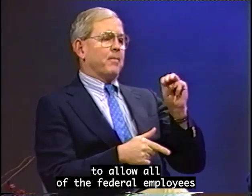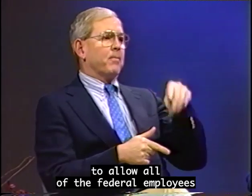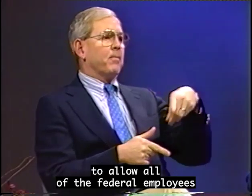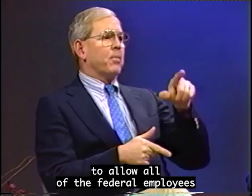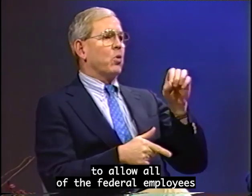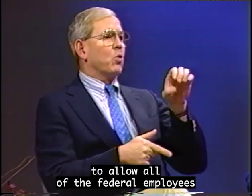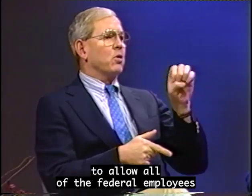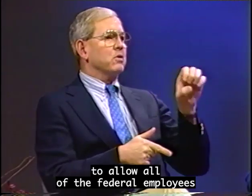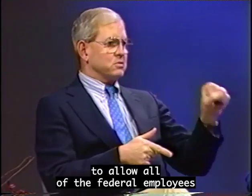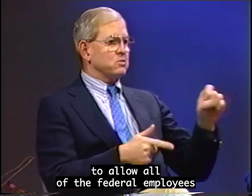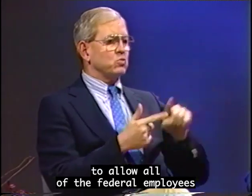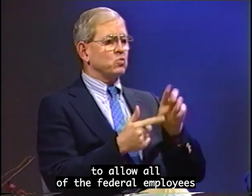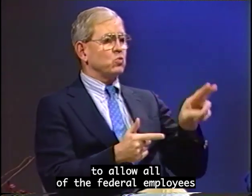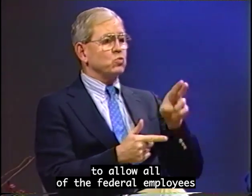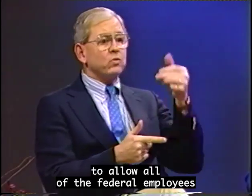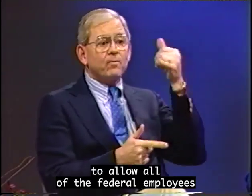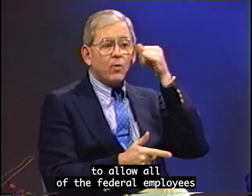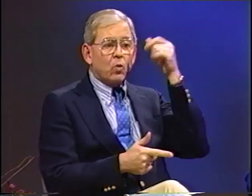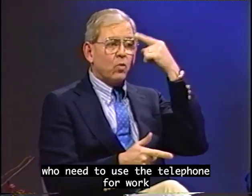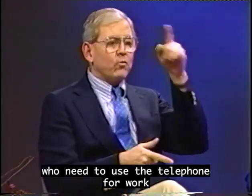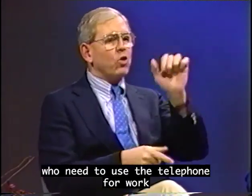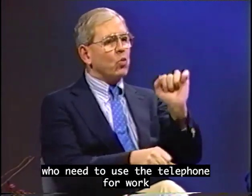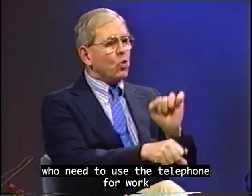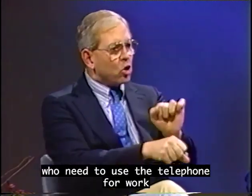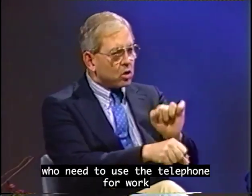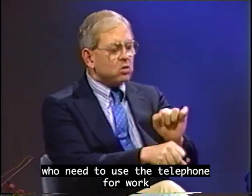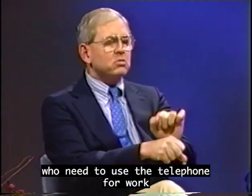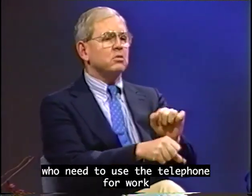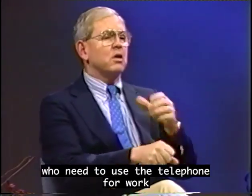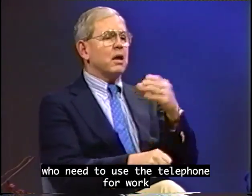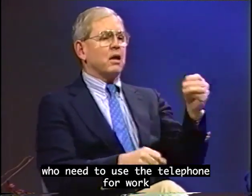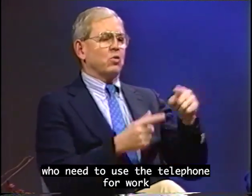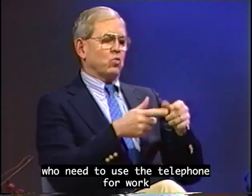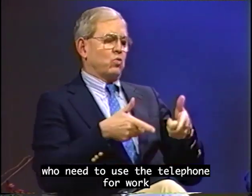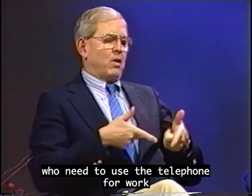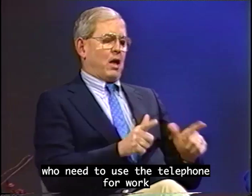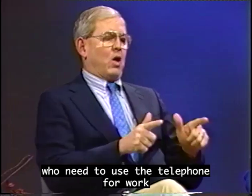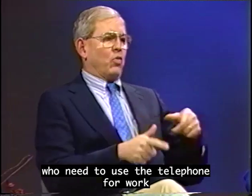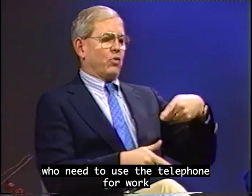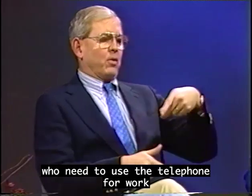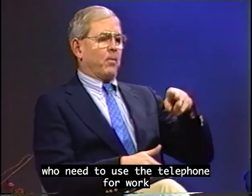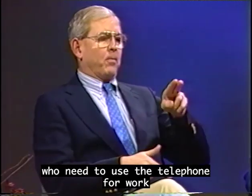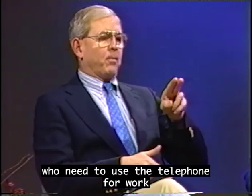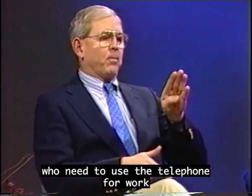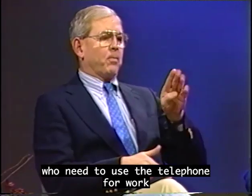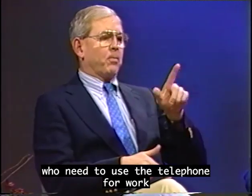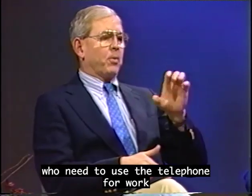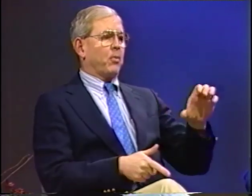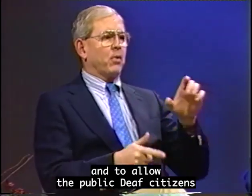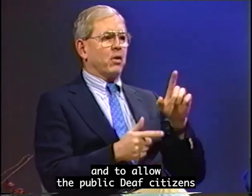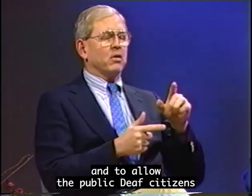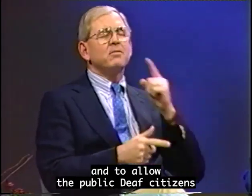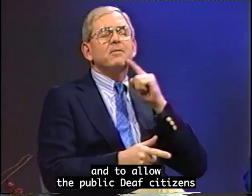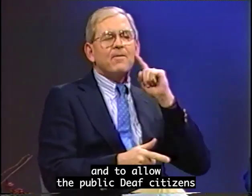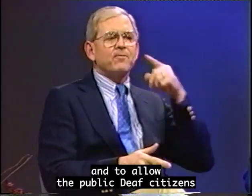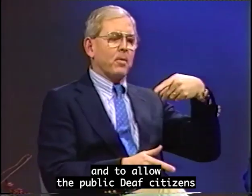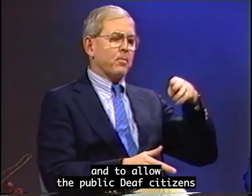the federal employees who need to use the telephone for work, and to allow the